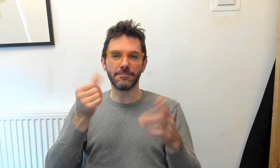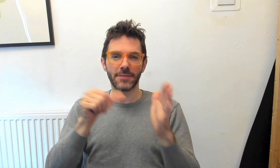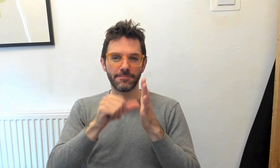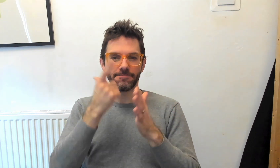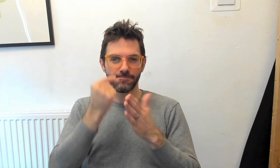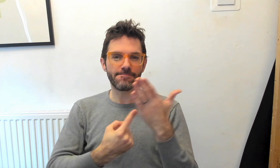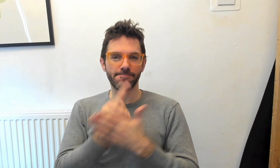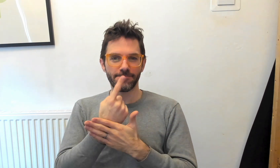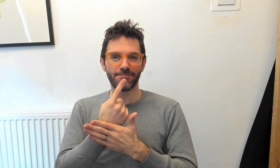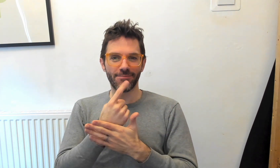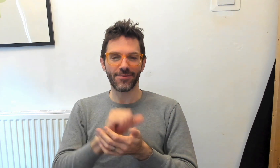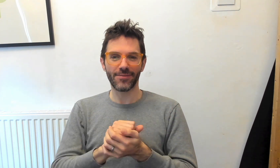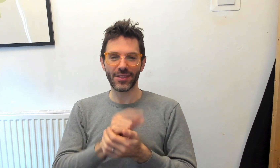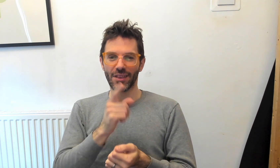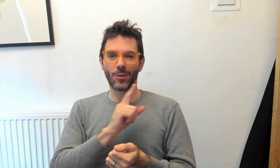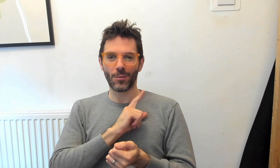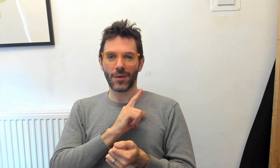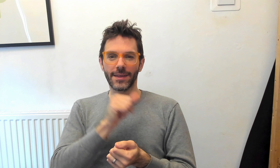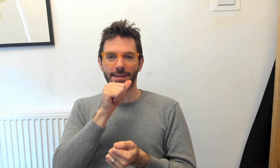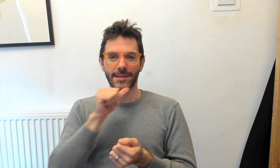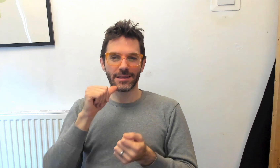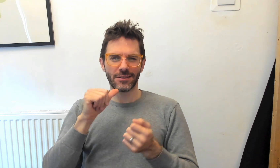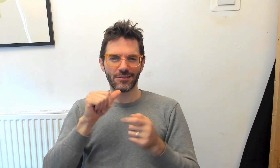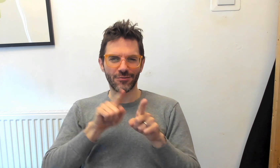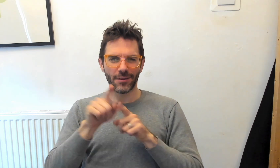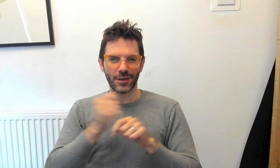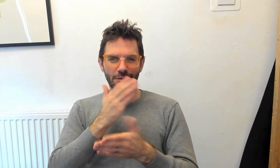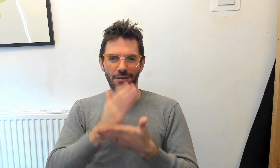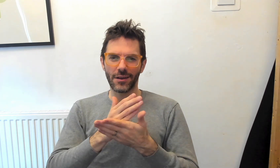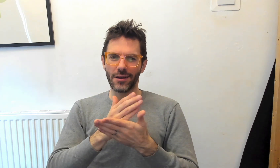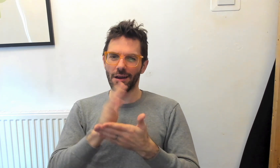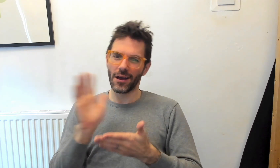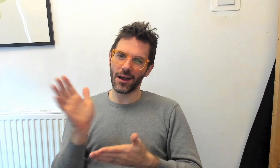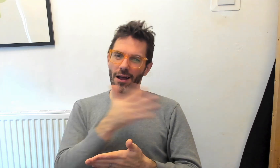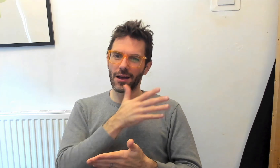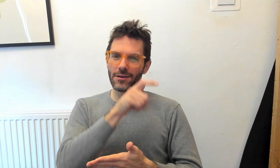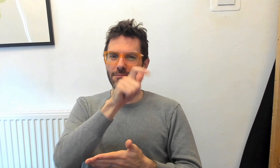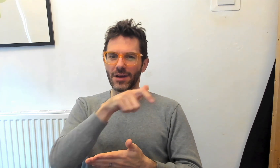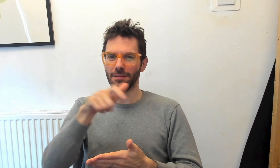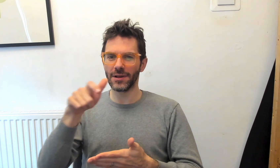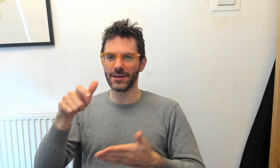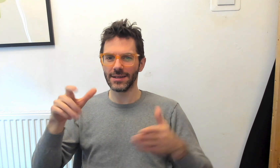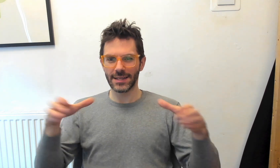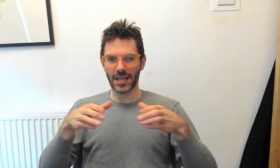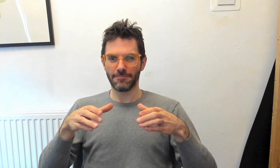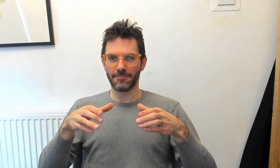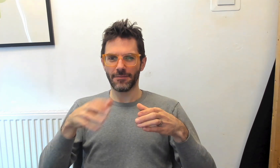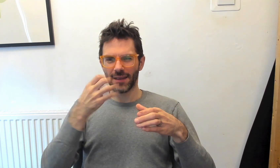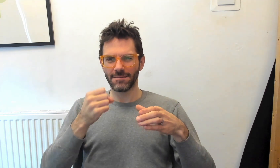issues can arise. Which is why it's nice to try and make sure that people in the team have